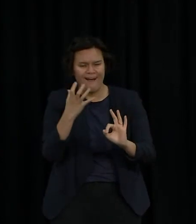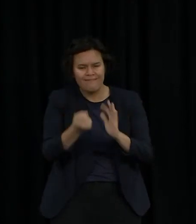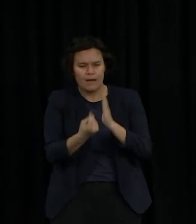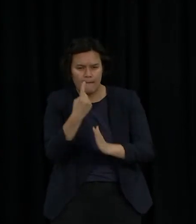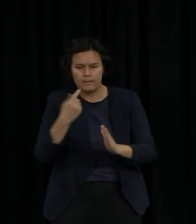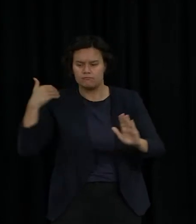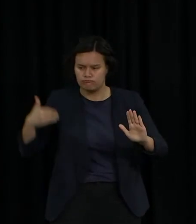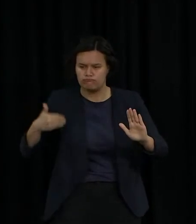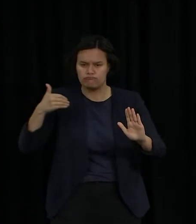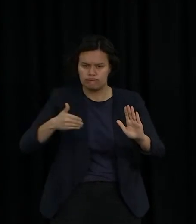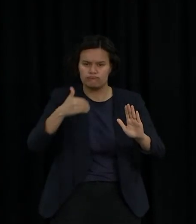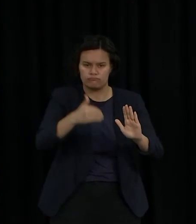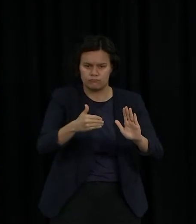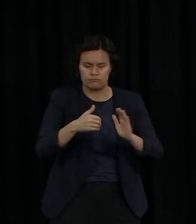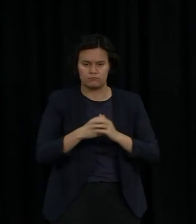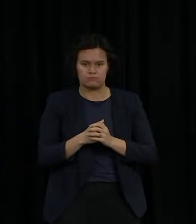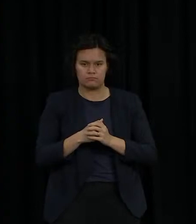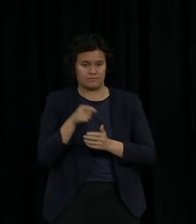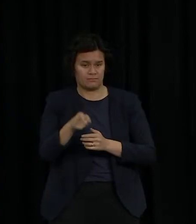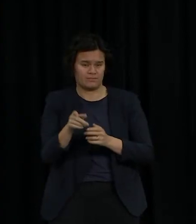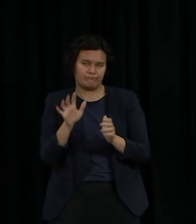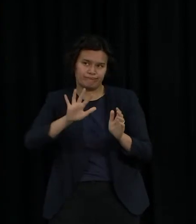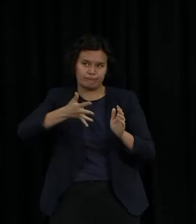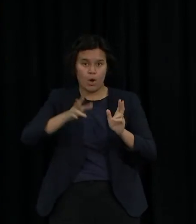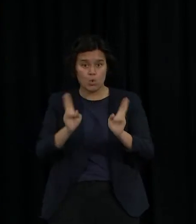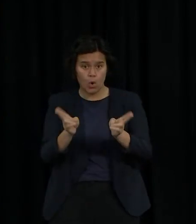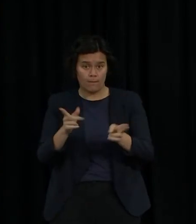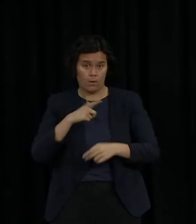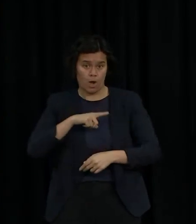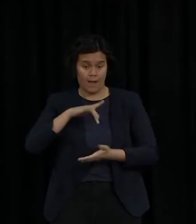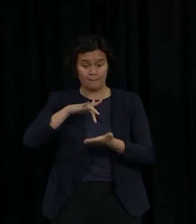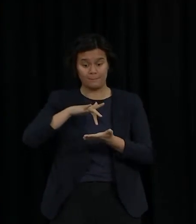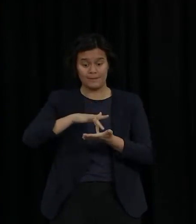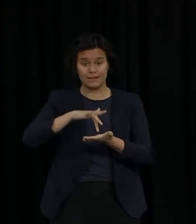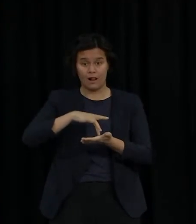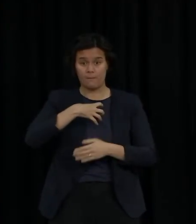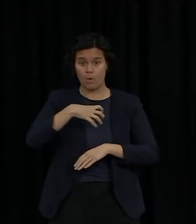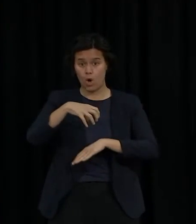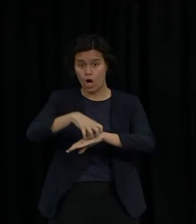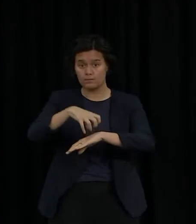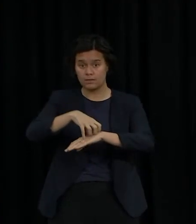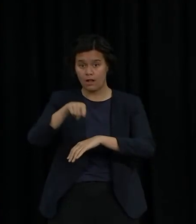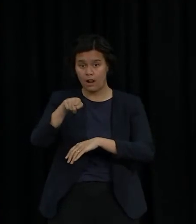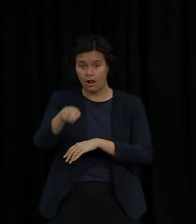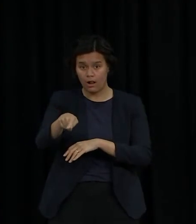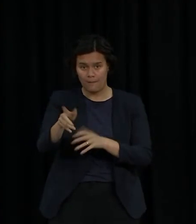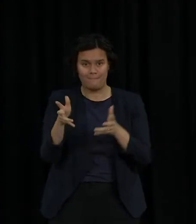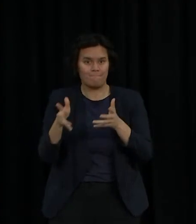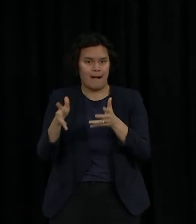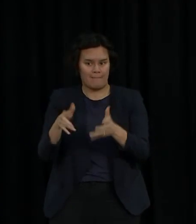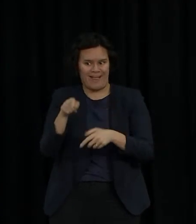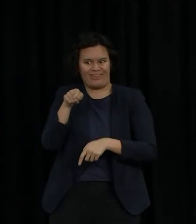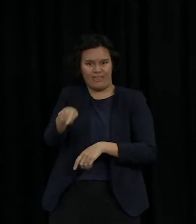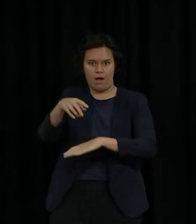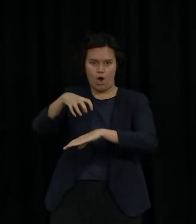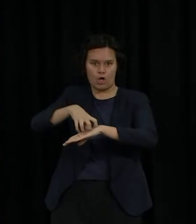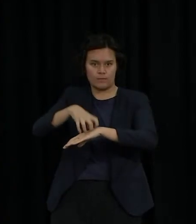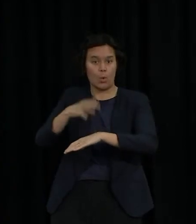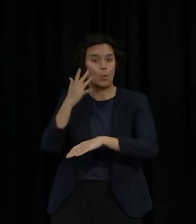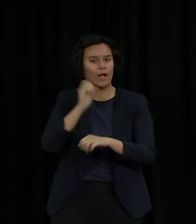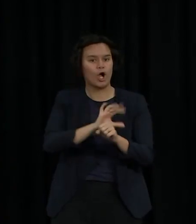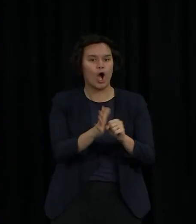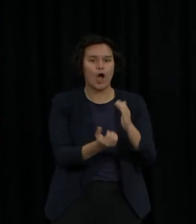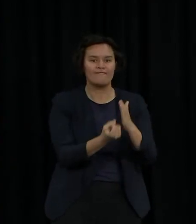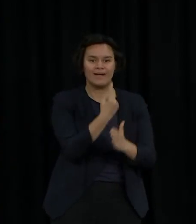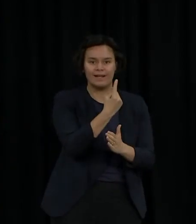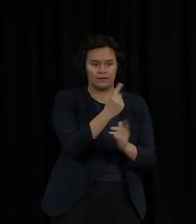is the receiving hospital for a number of quarantine facilities in the area, and as such regularly receives COVID suspect